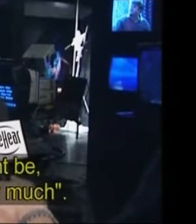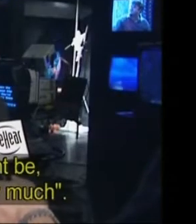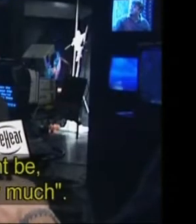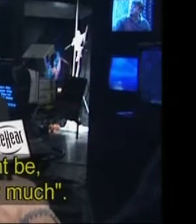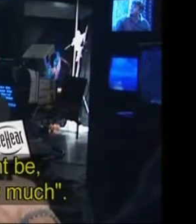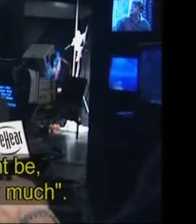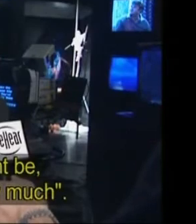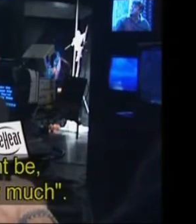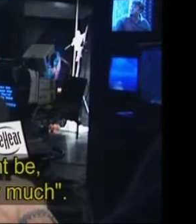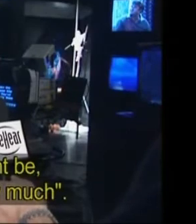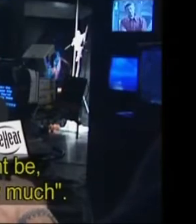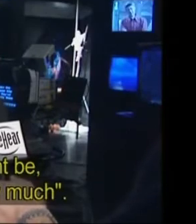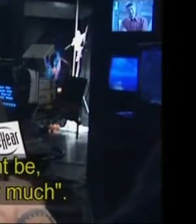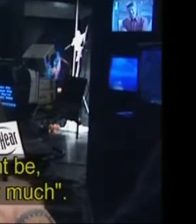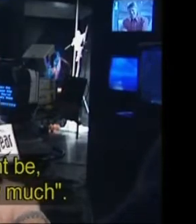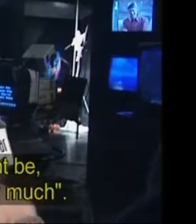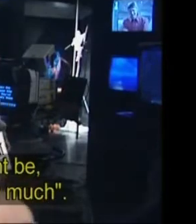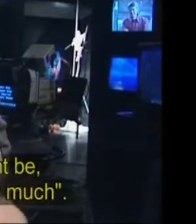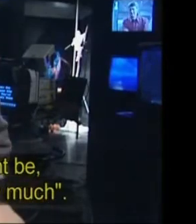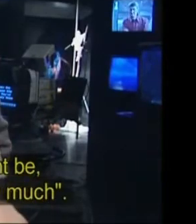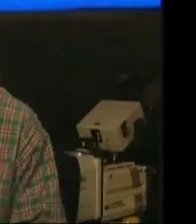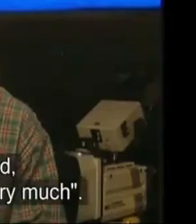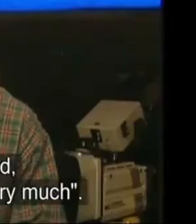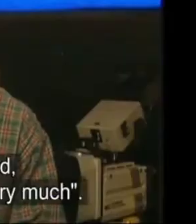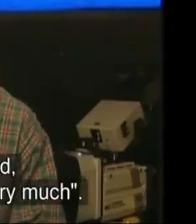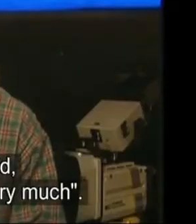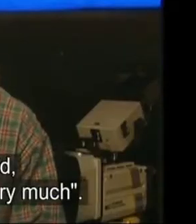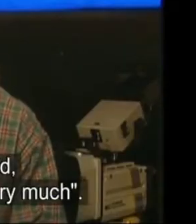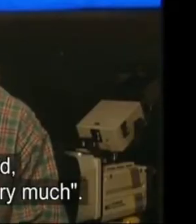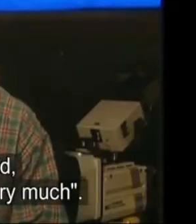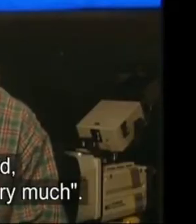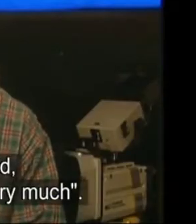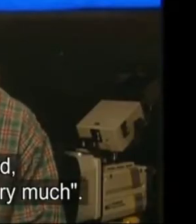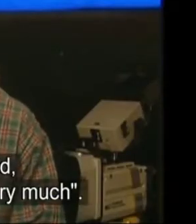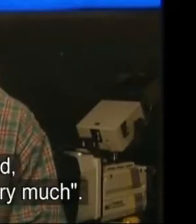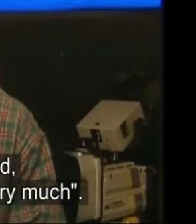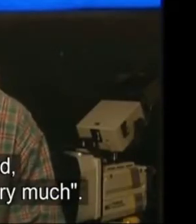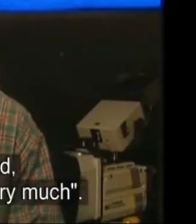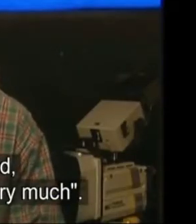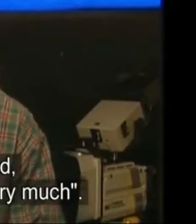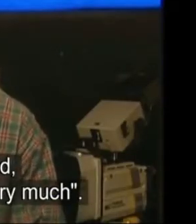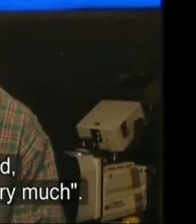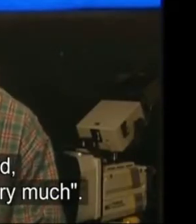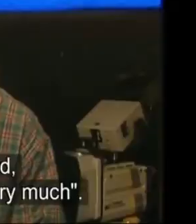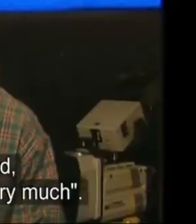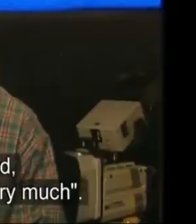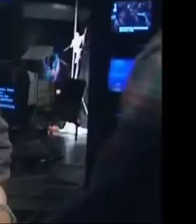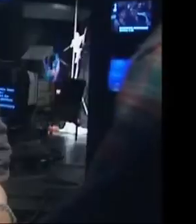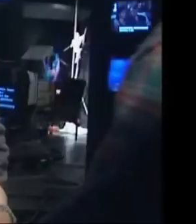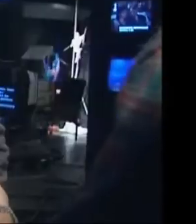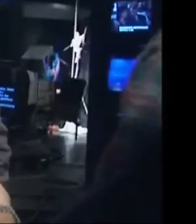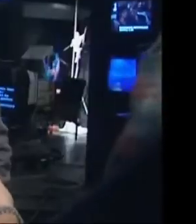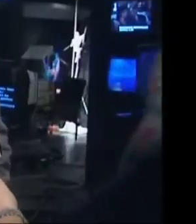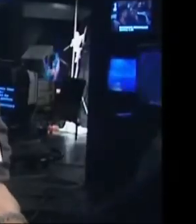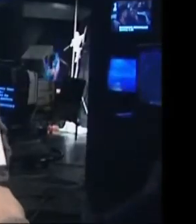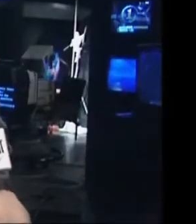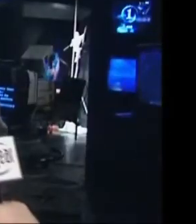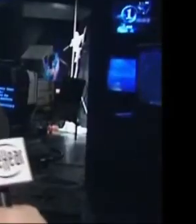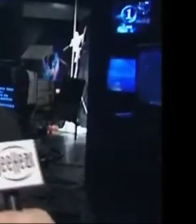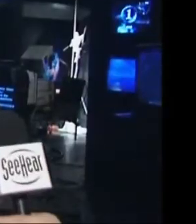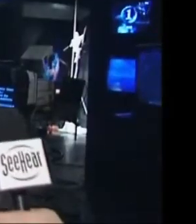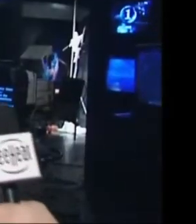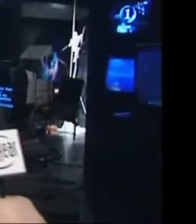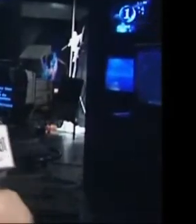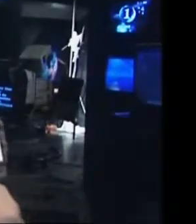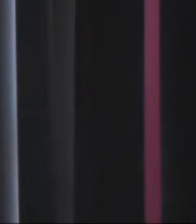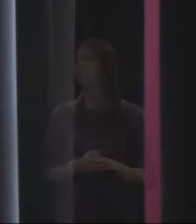I think this might be I like women very much. You fell just right into it. I actually said I love swimming very much.